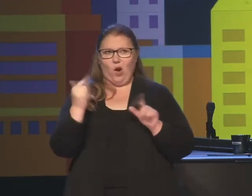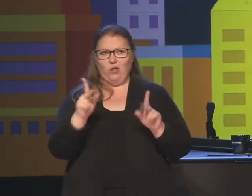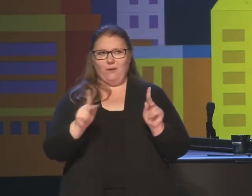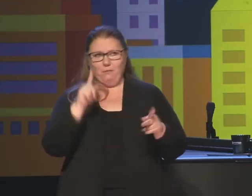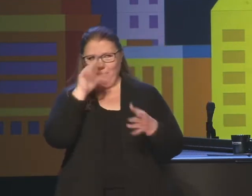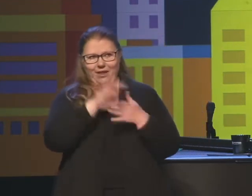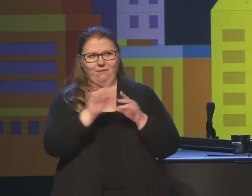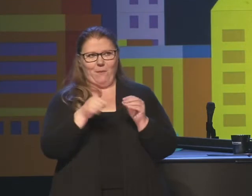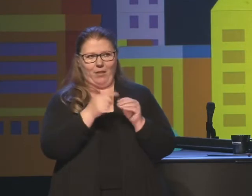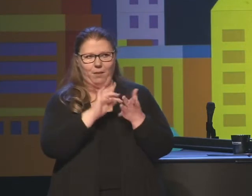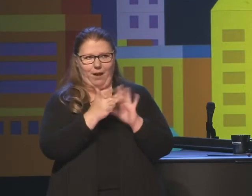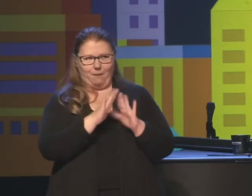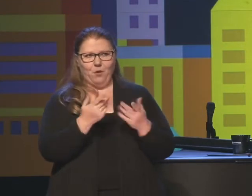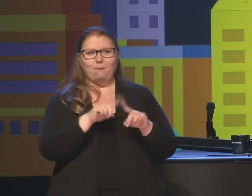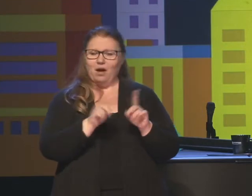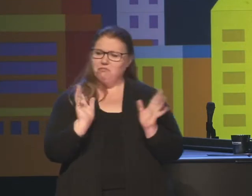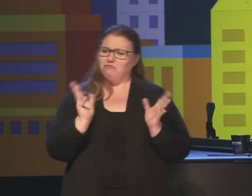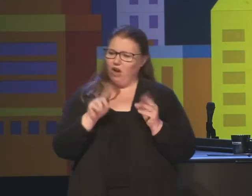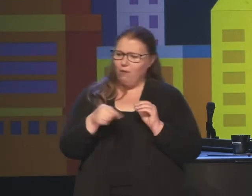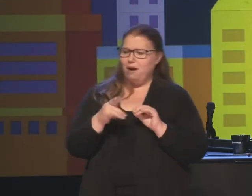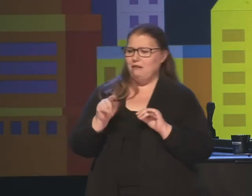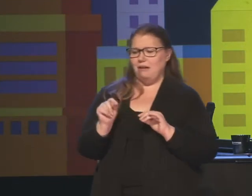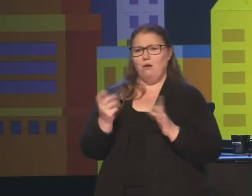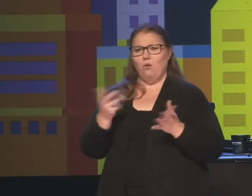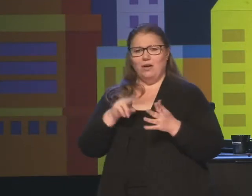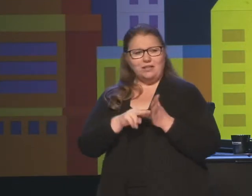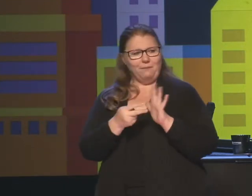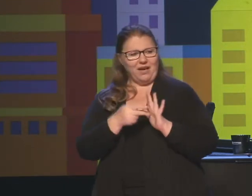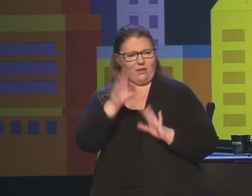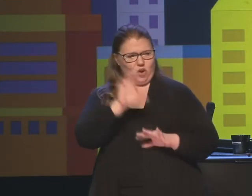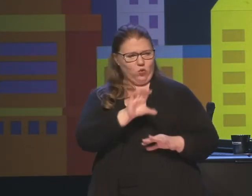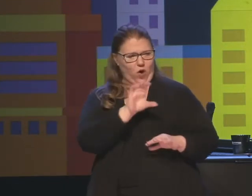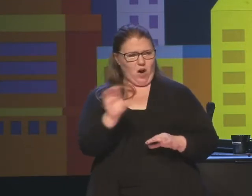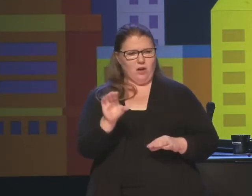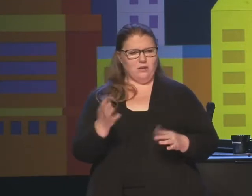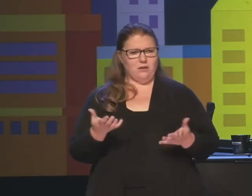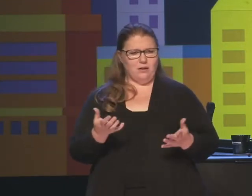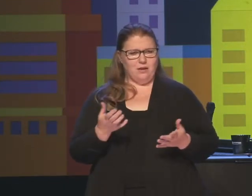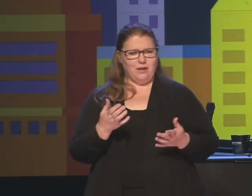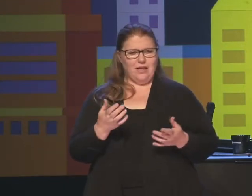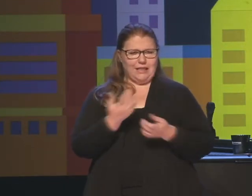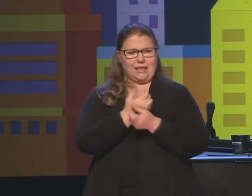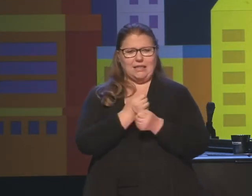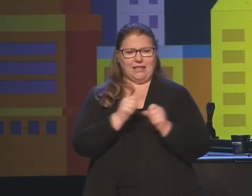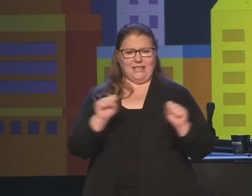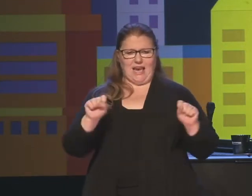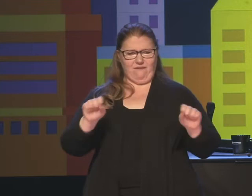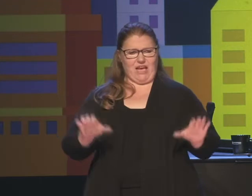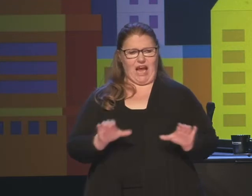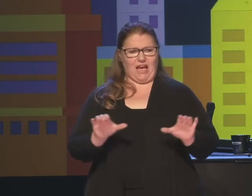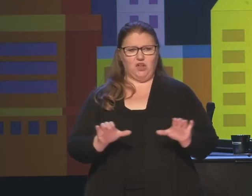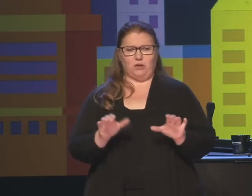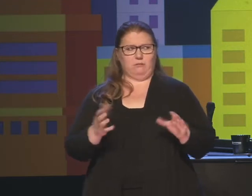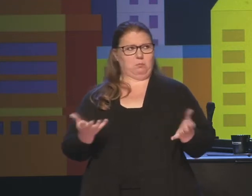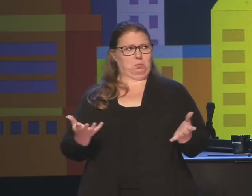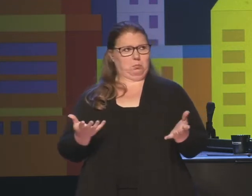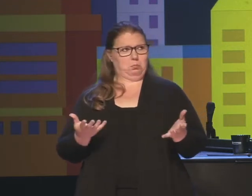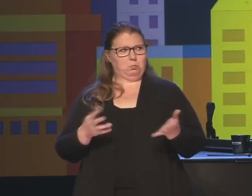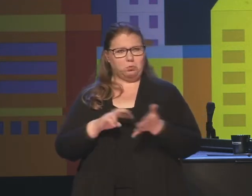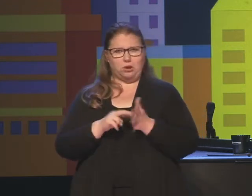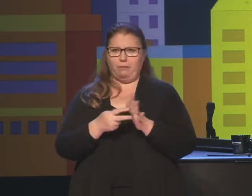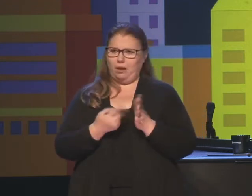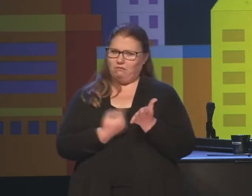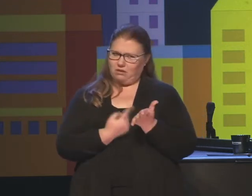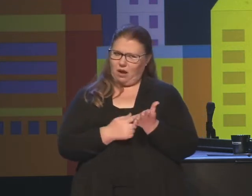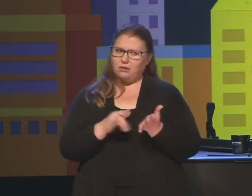Bible, but let's just talk about that. Let's talk about what does it mean to say that the cross is a saving action. Okay, let's